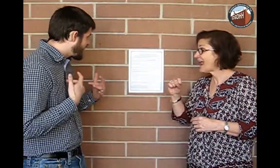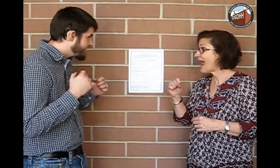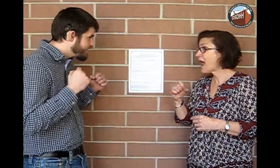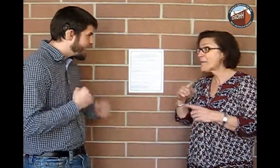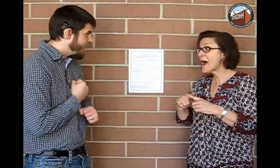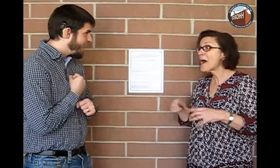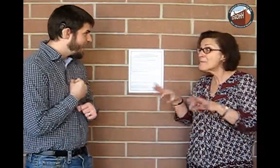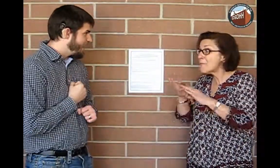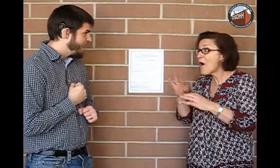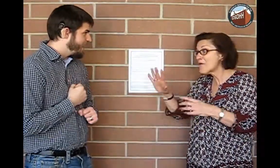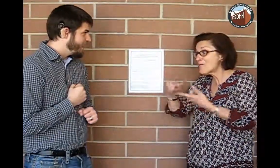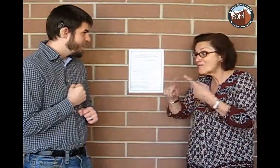Thank you.